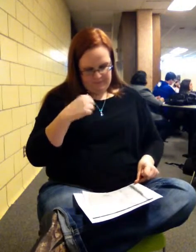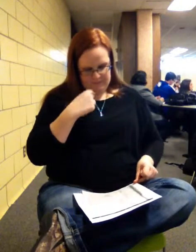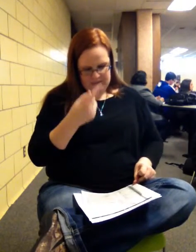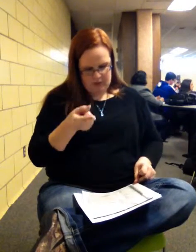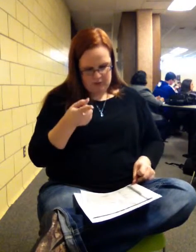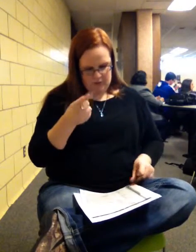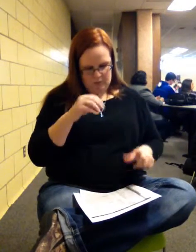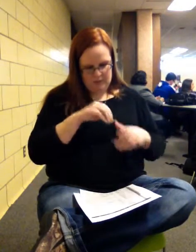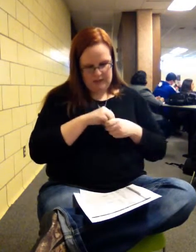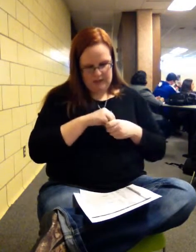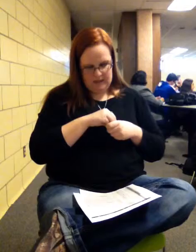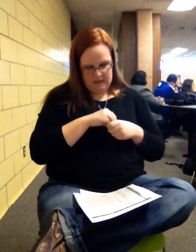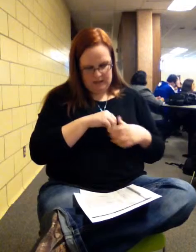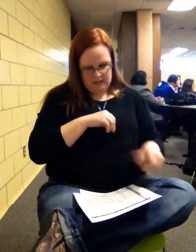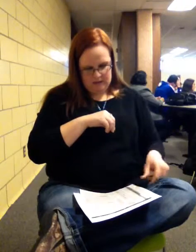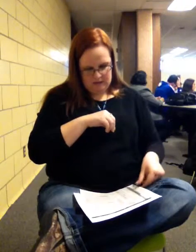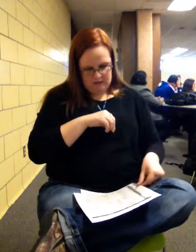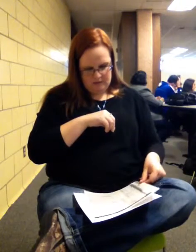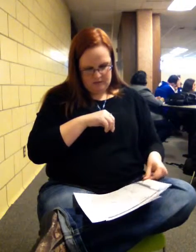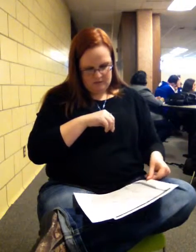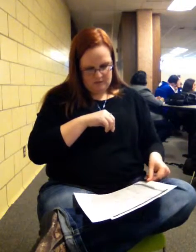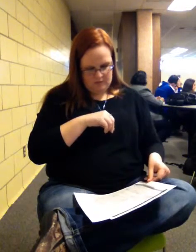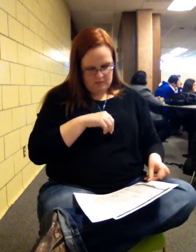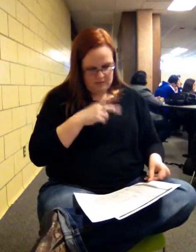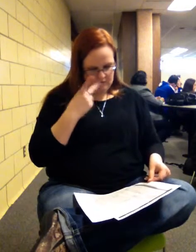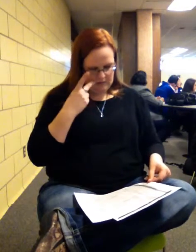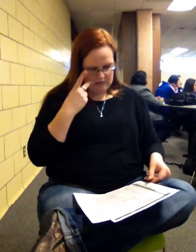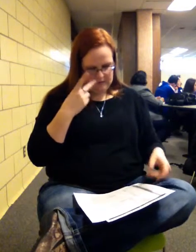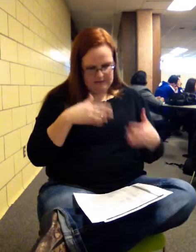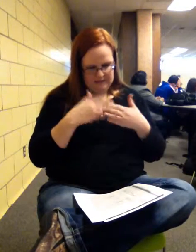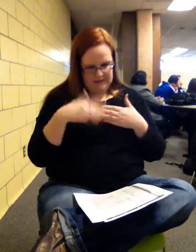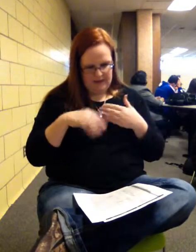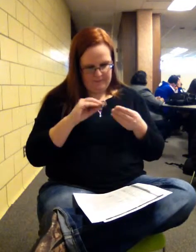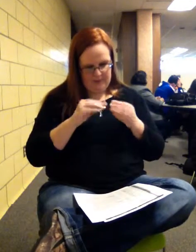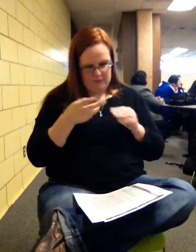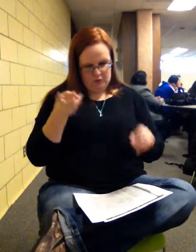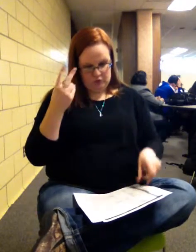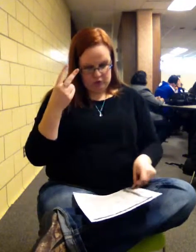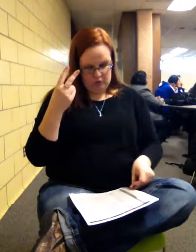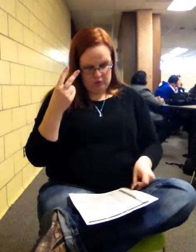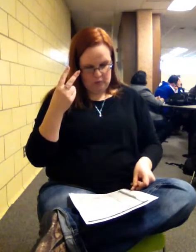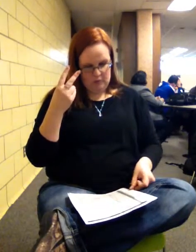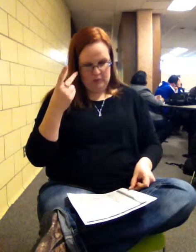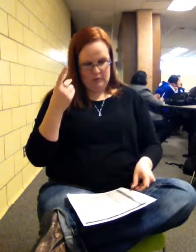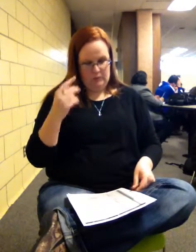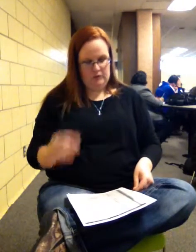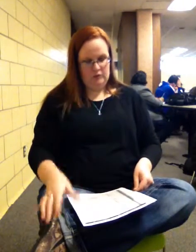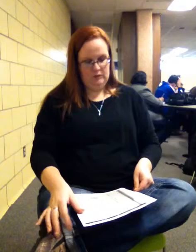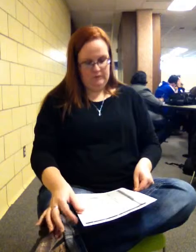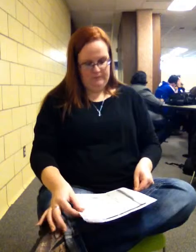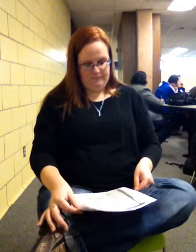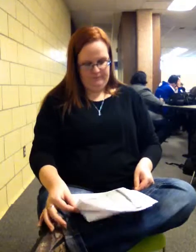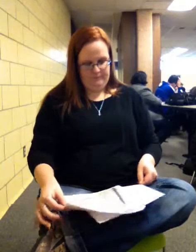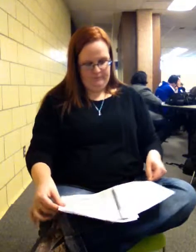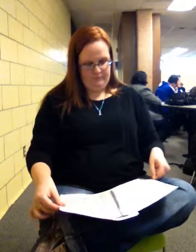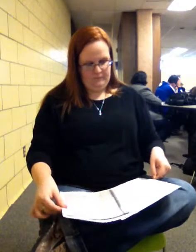step number, let's see, 2, that what you need to do is you need to get the industry averages, and you have to get